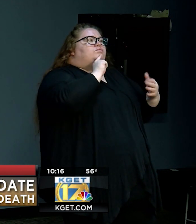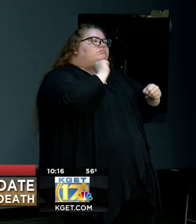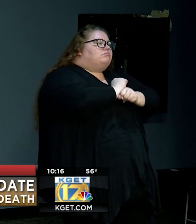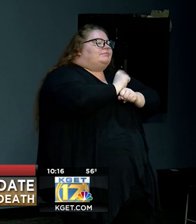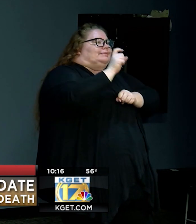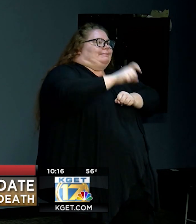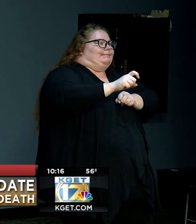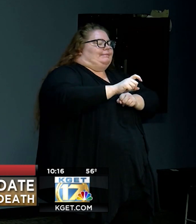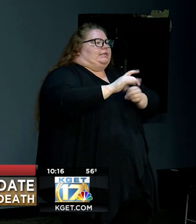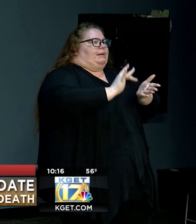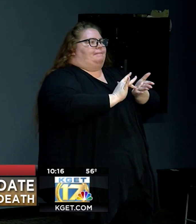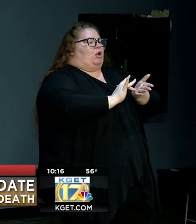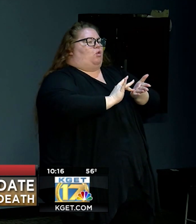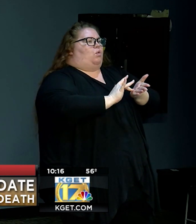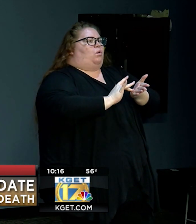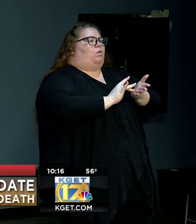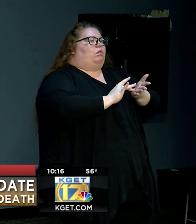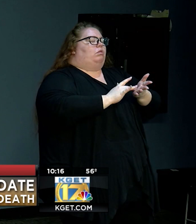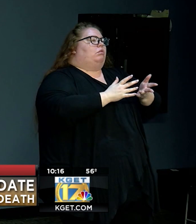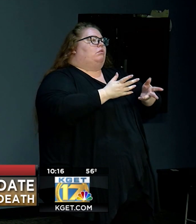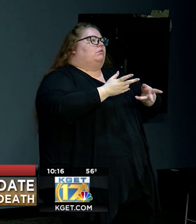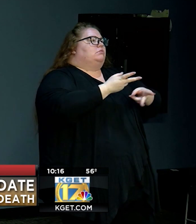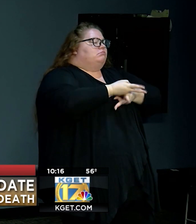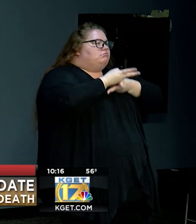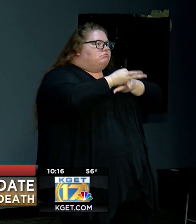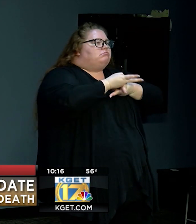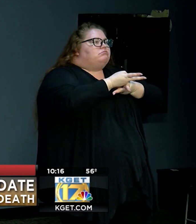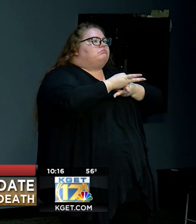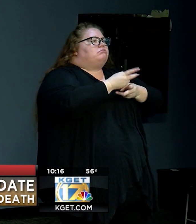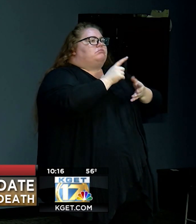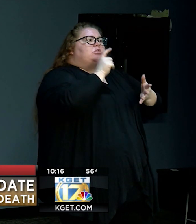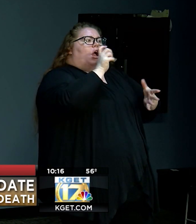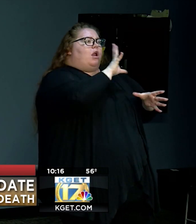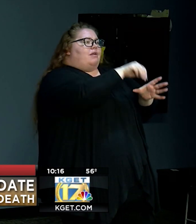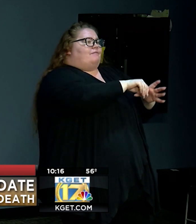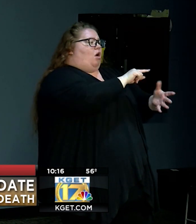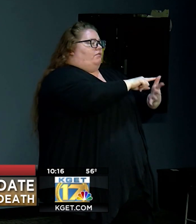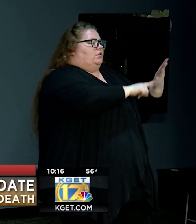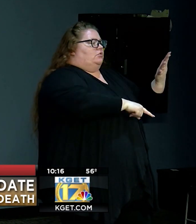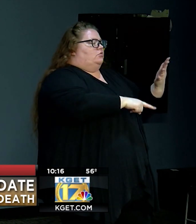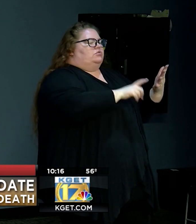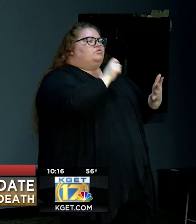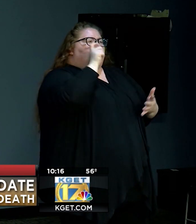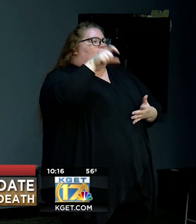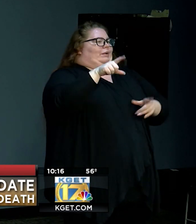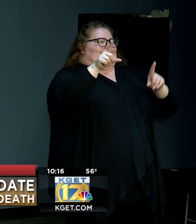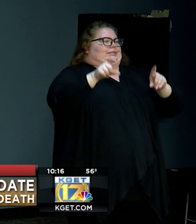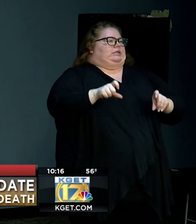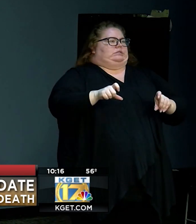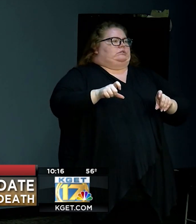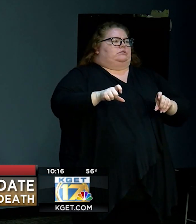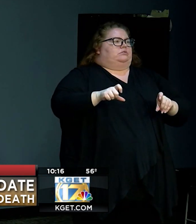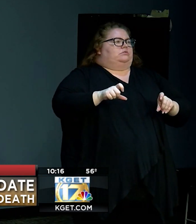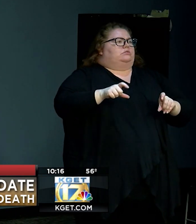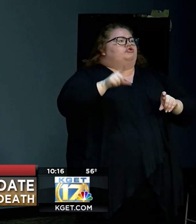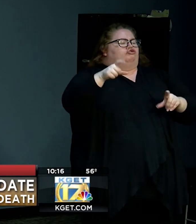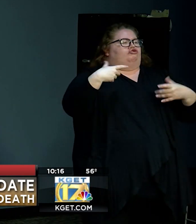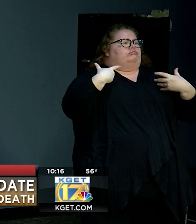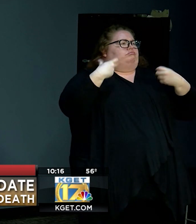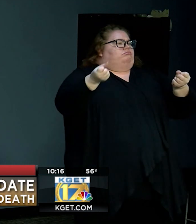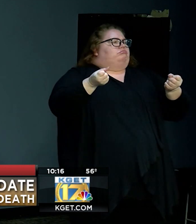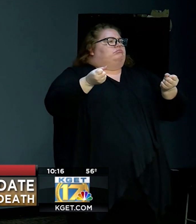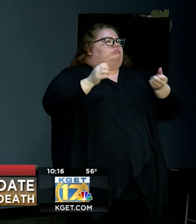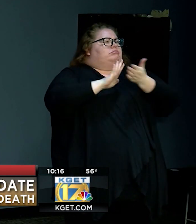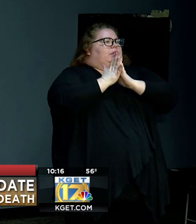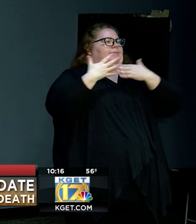and are not in one of those mentioned groups should not be tested. These people should care for themselves at